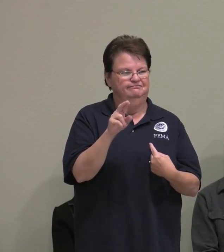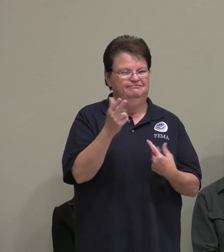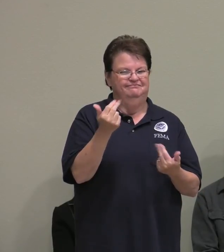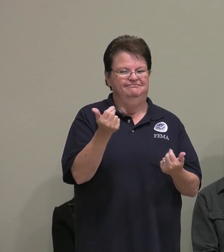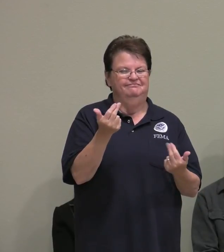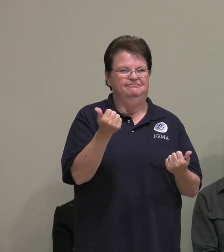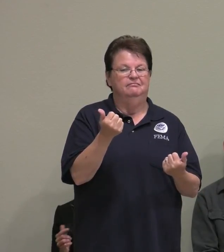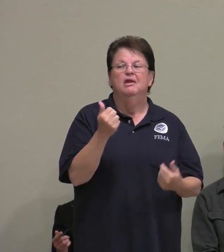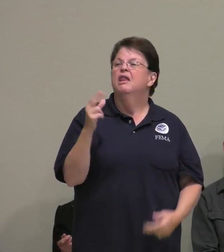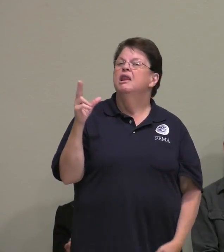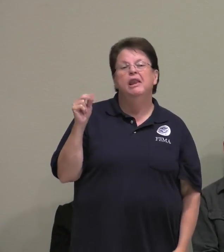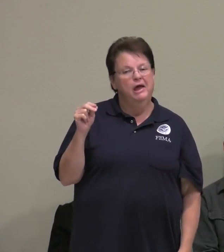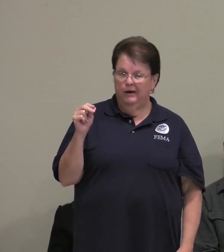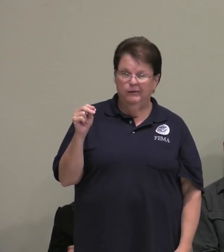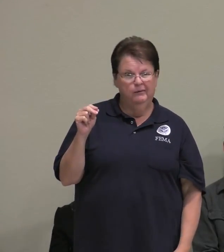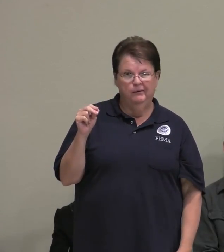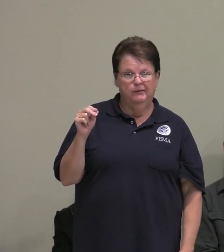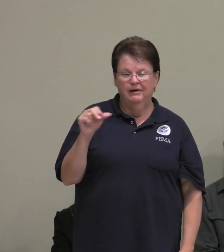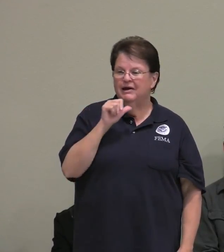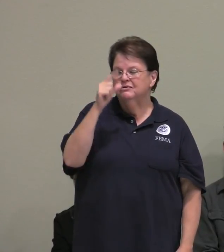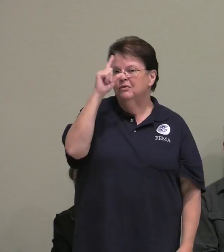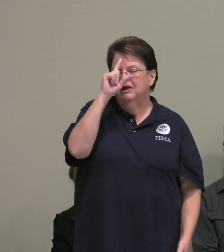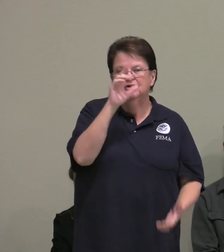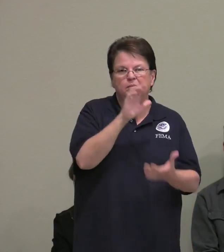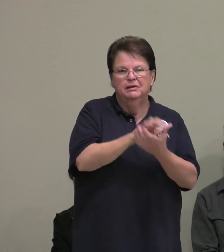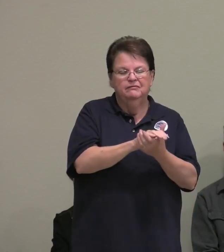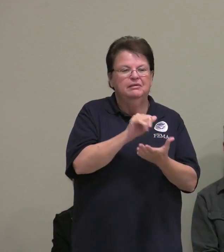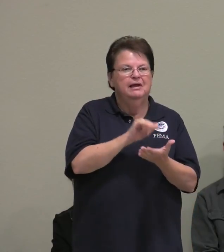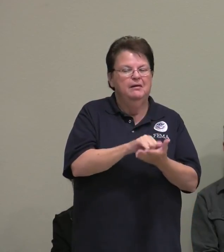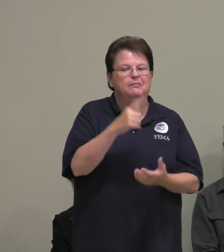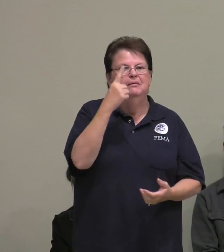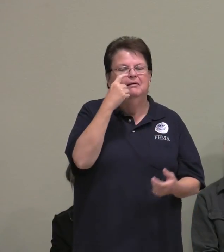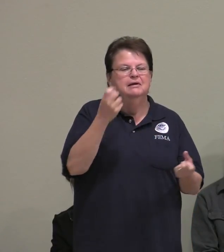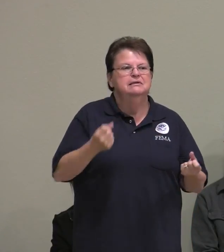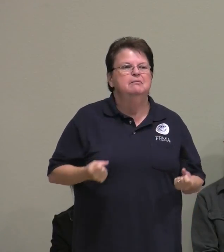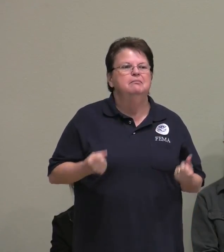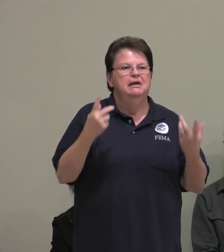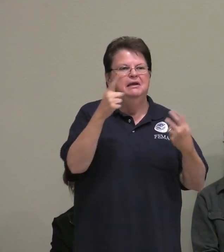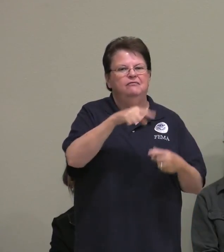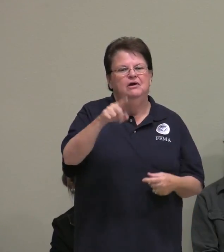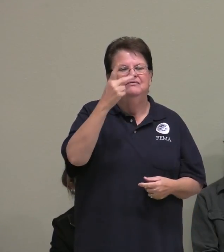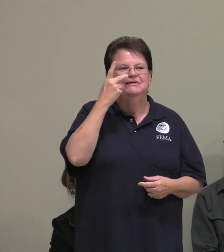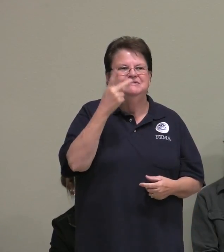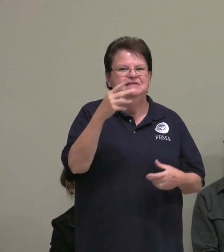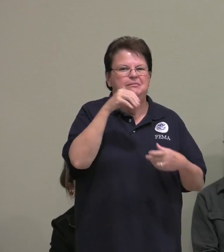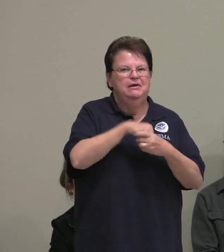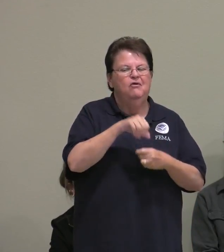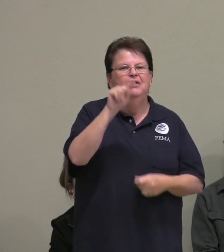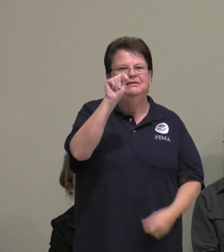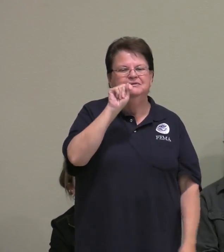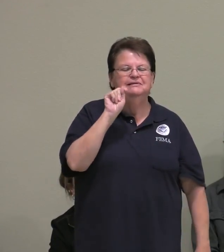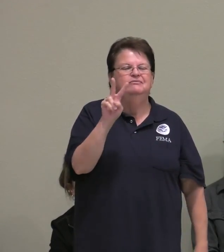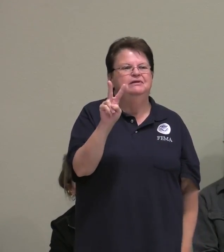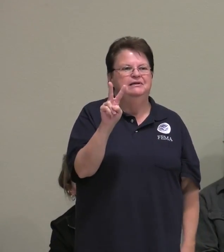So no, I don't think you should believe that because many of you have seen me on TV.